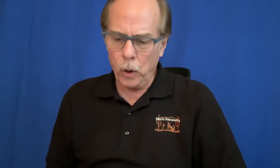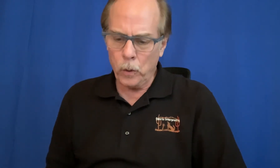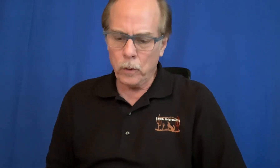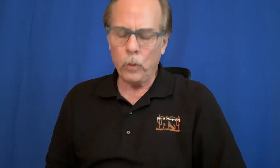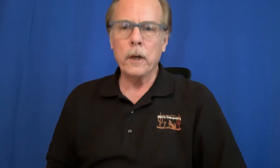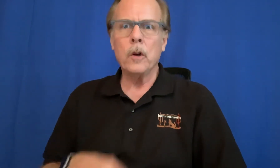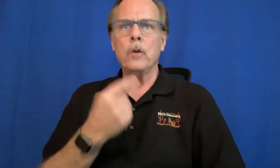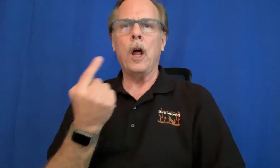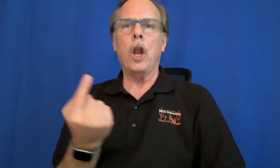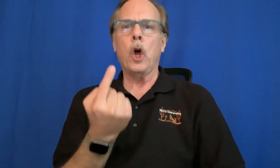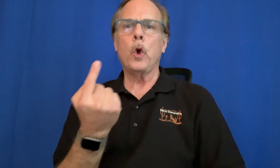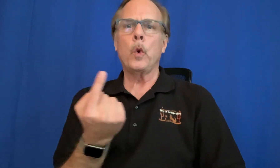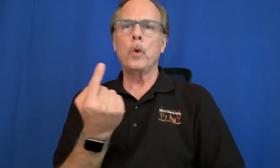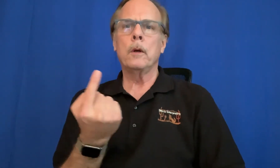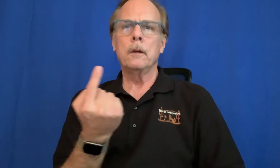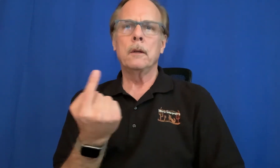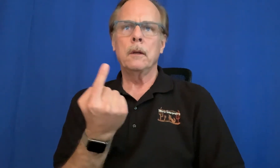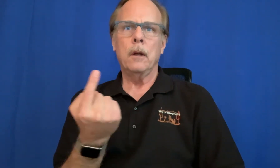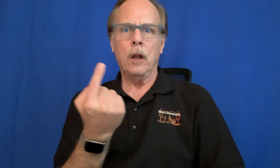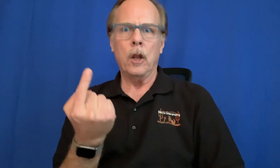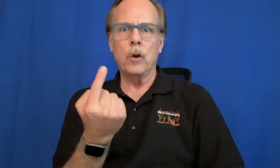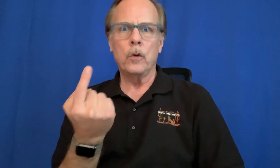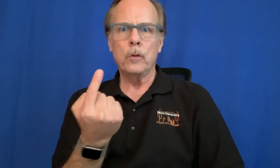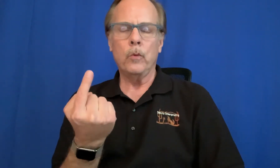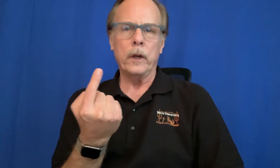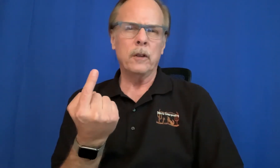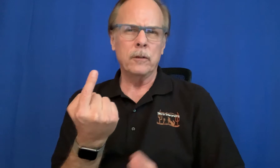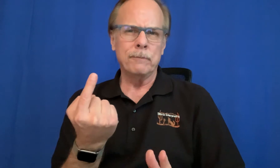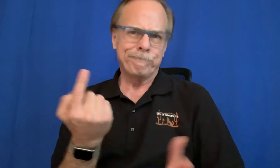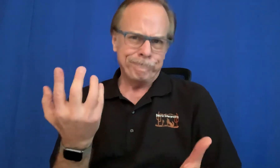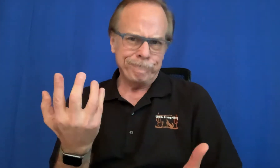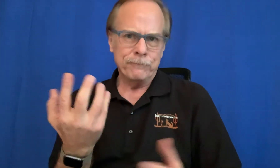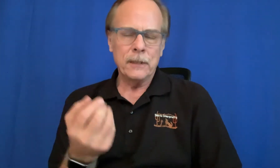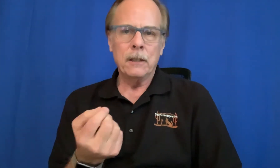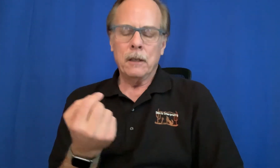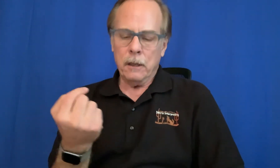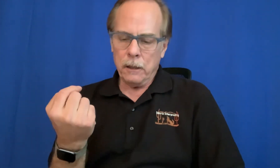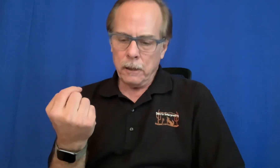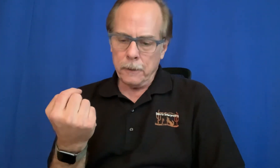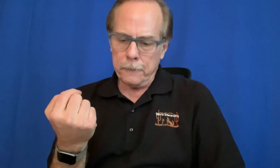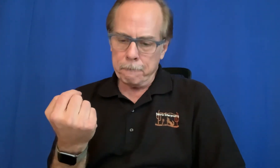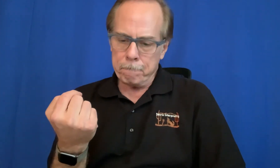Alone, widowed, alone, widowed. To